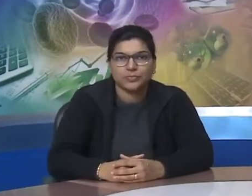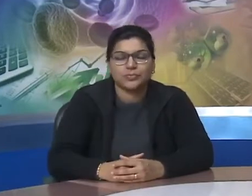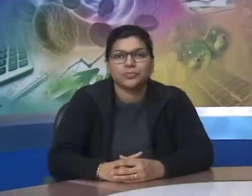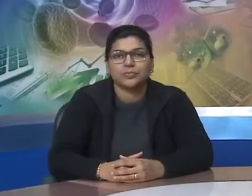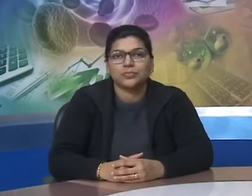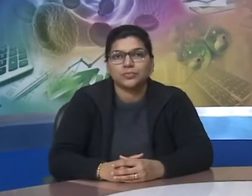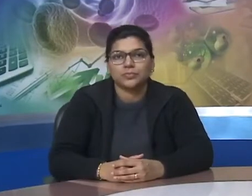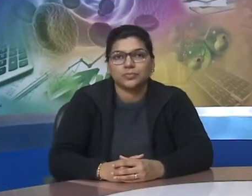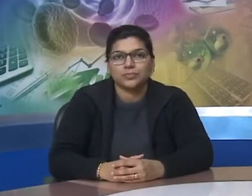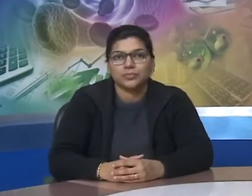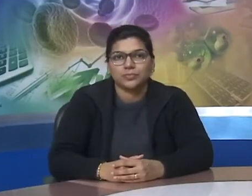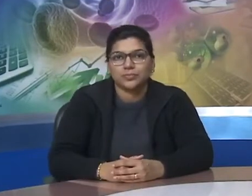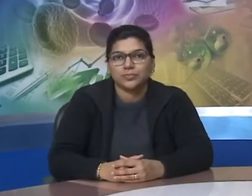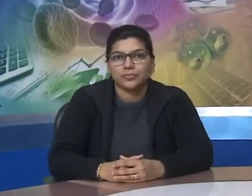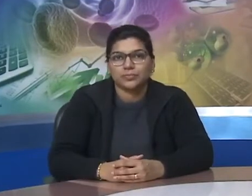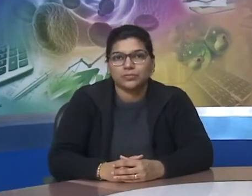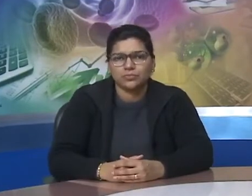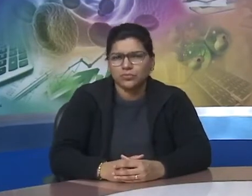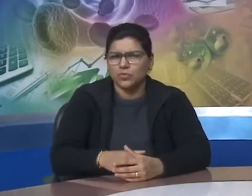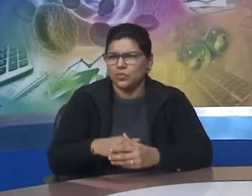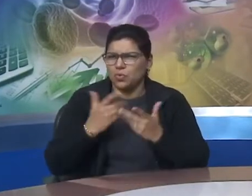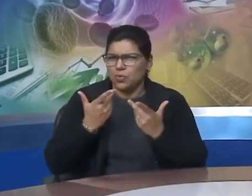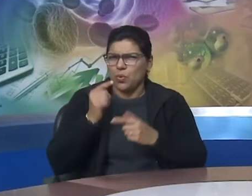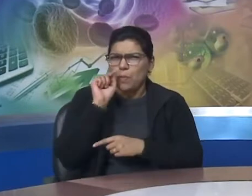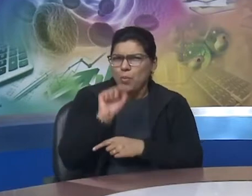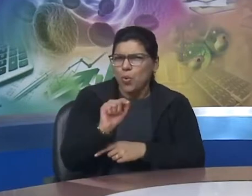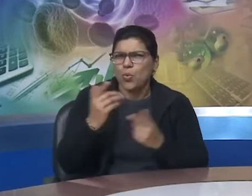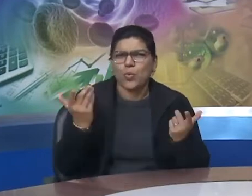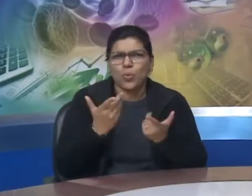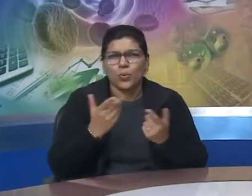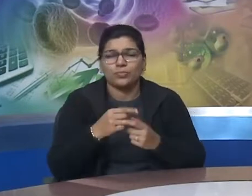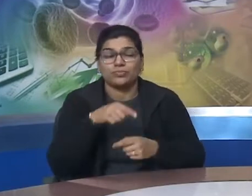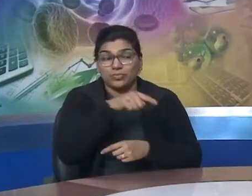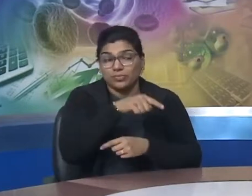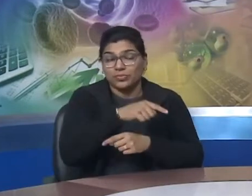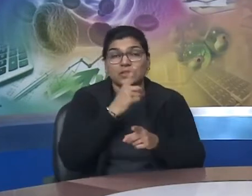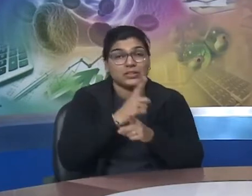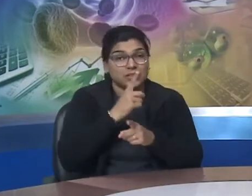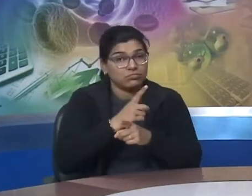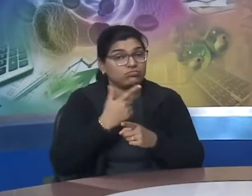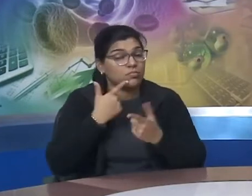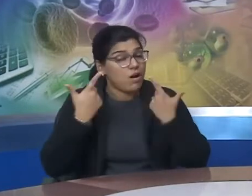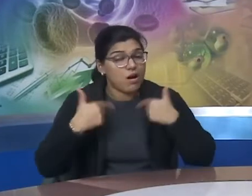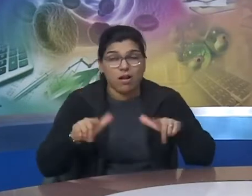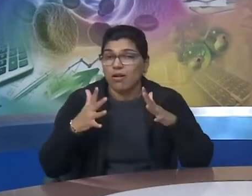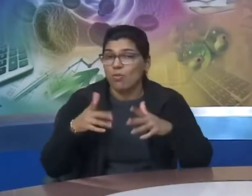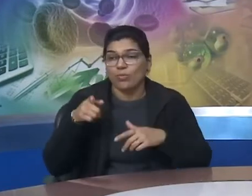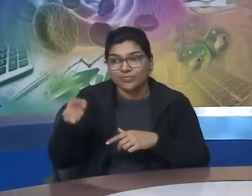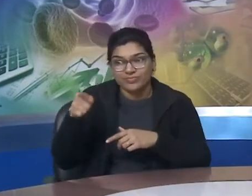his repeated requests. Why do you